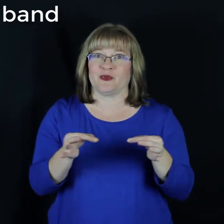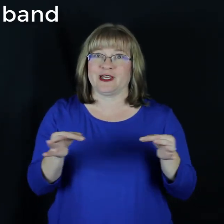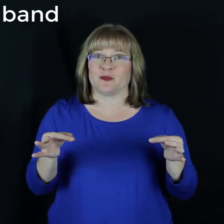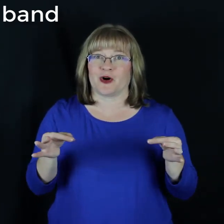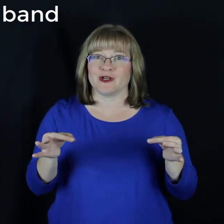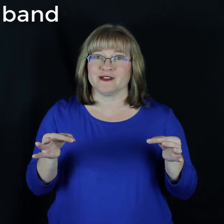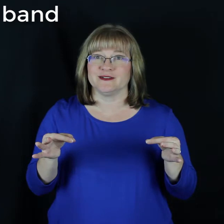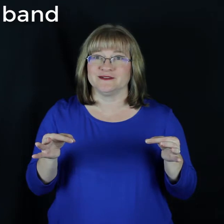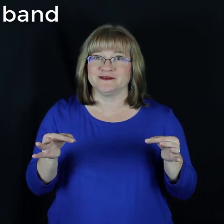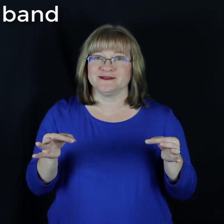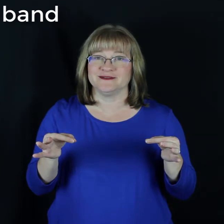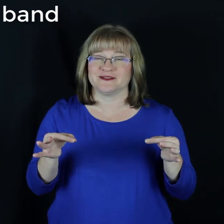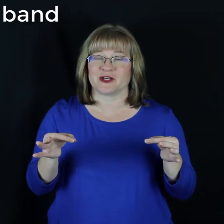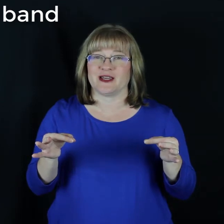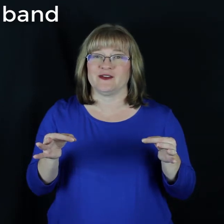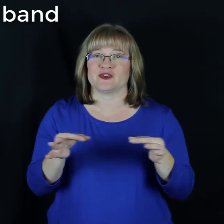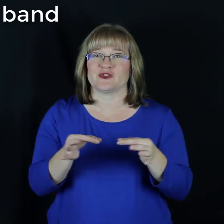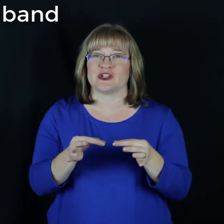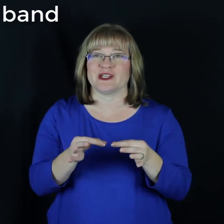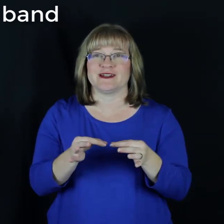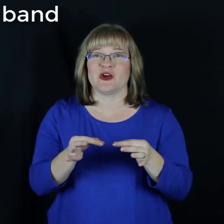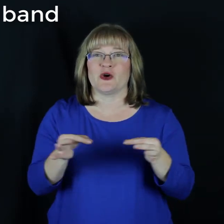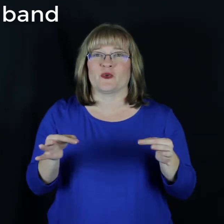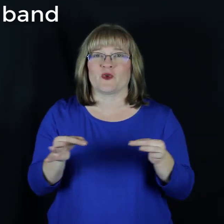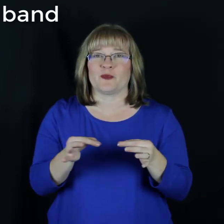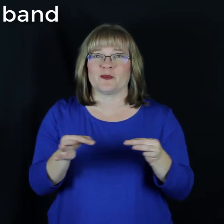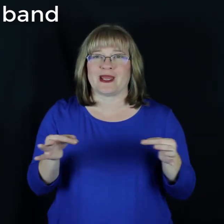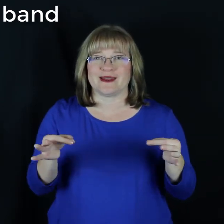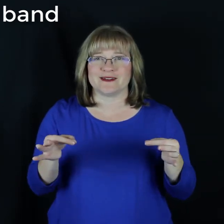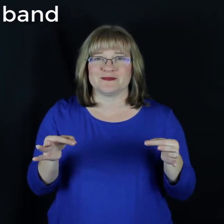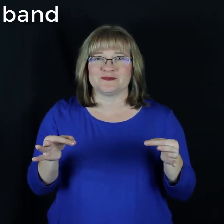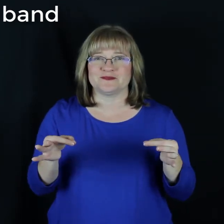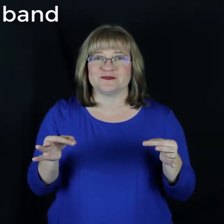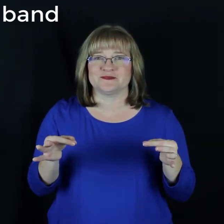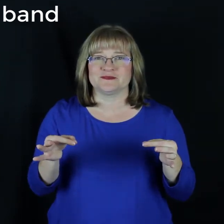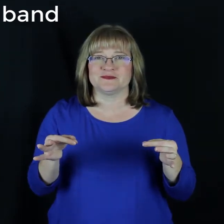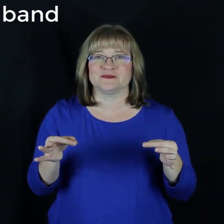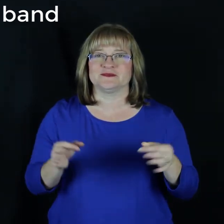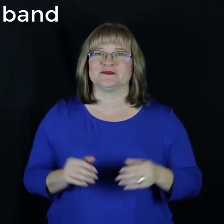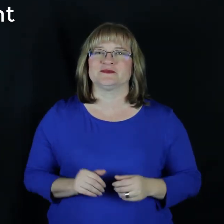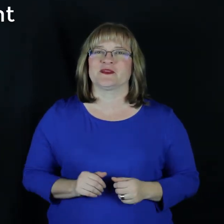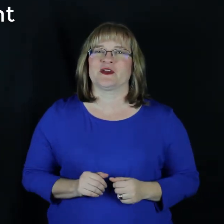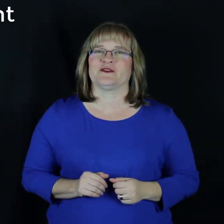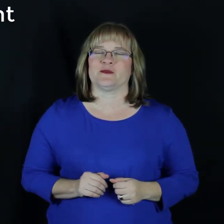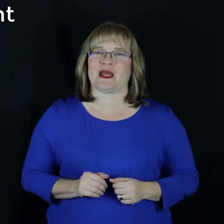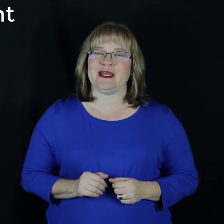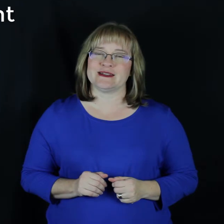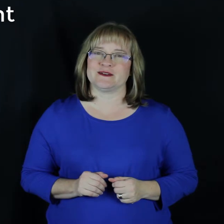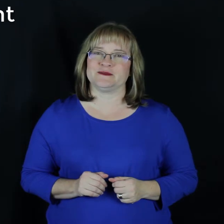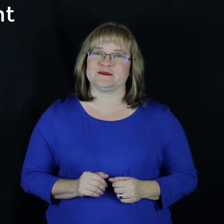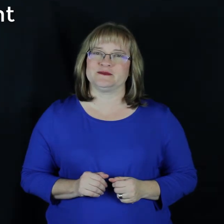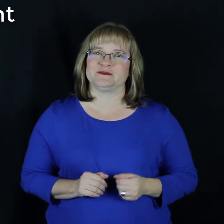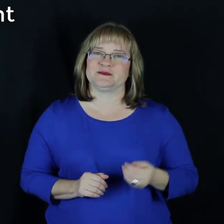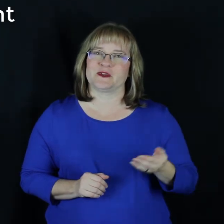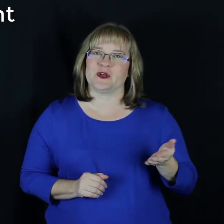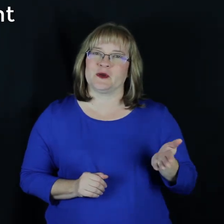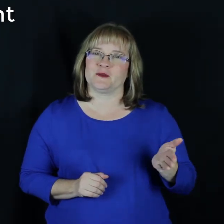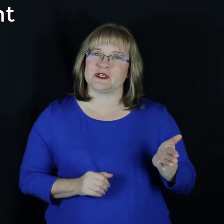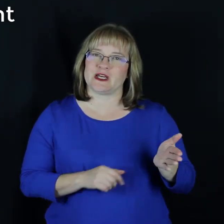it apart. Okay, you're stretching it. Rubber band. For paint, pretend